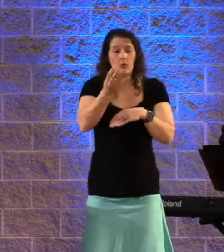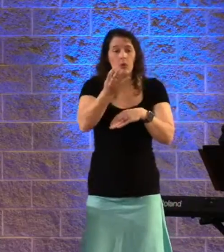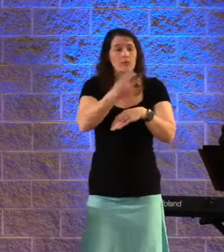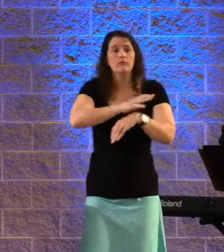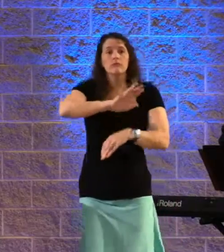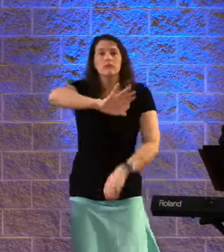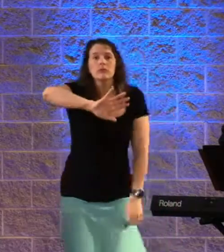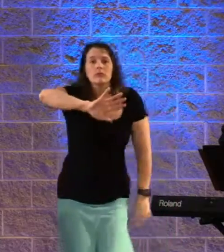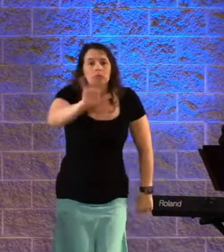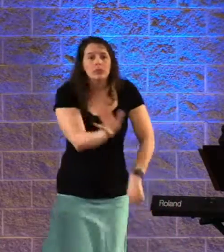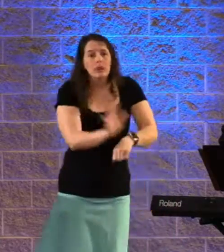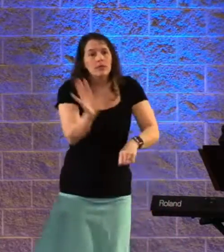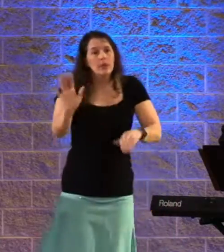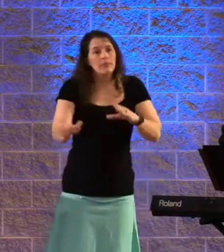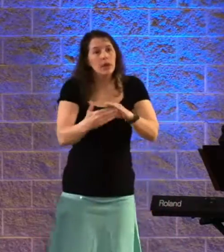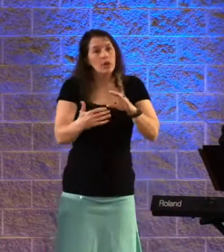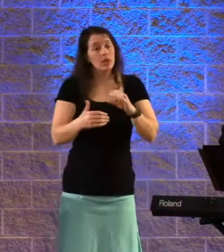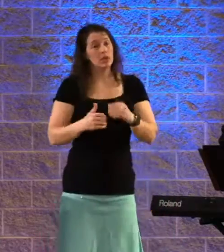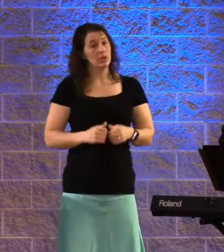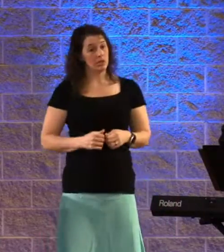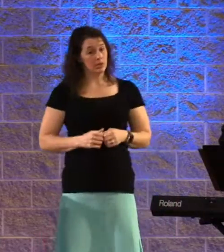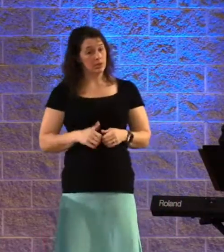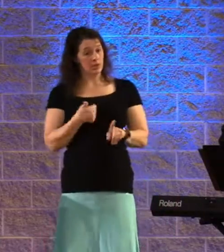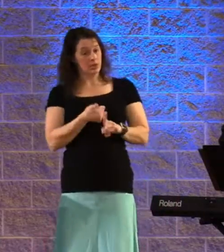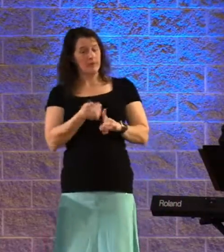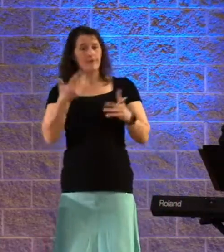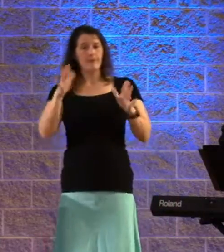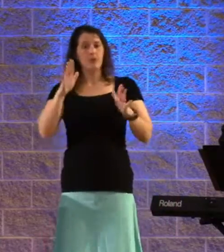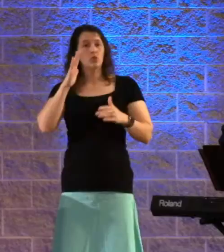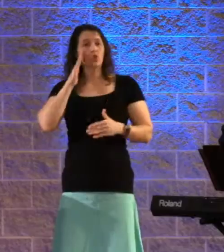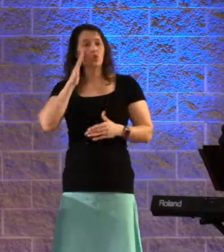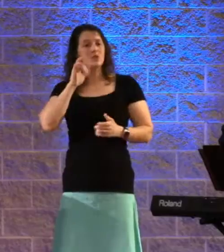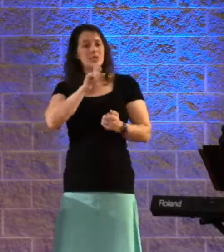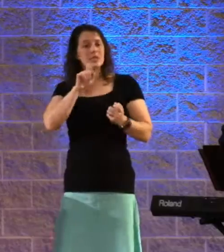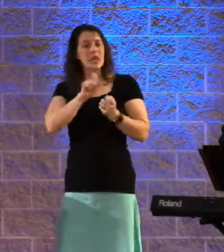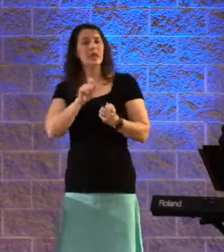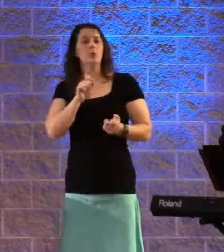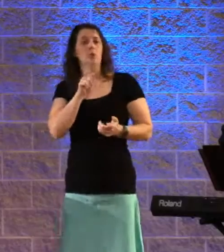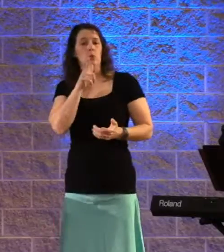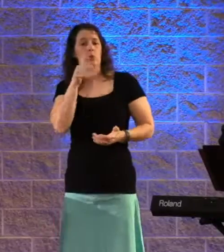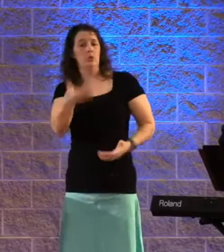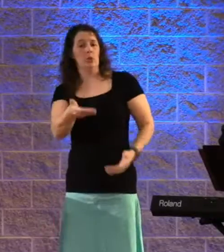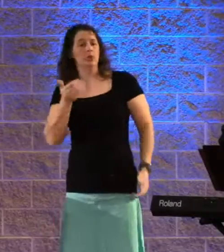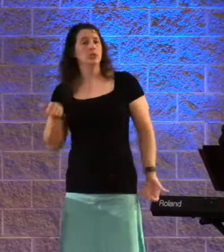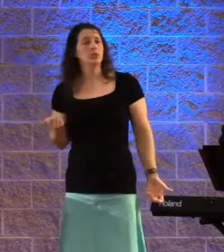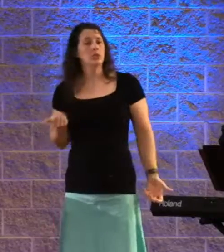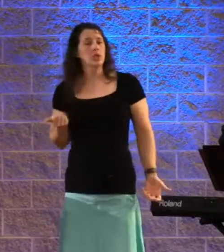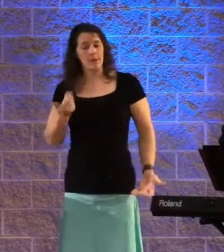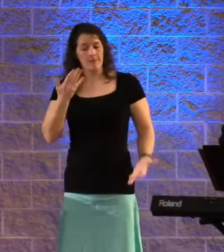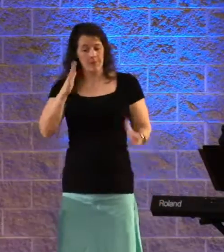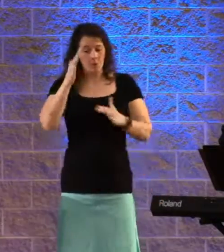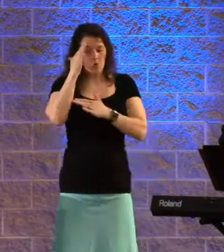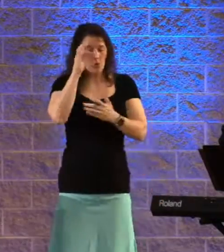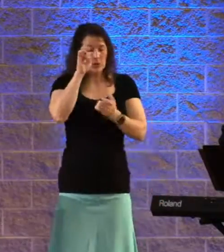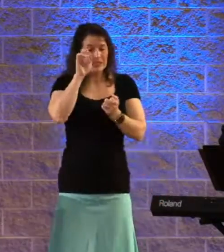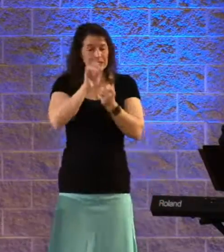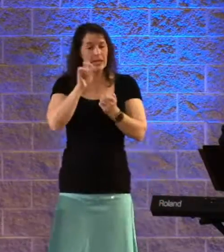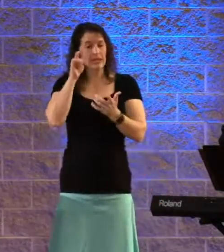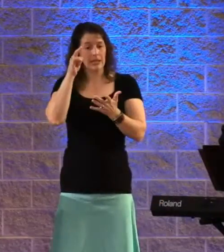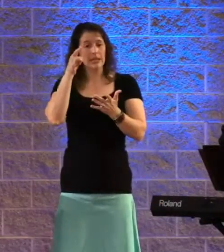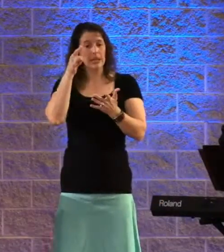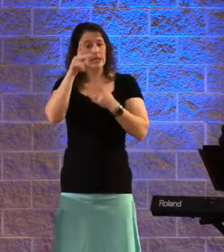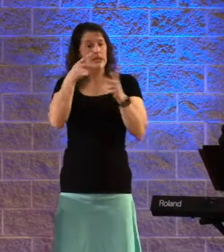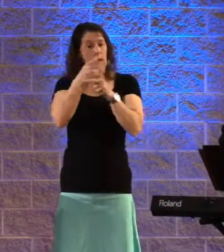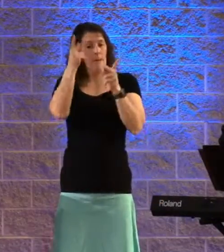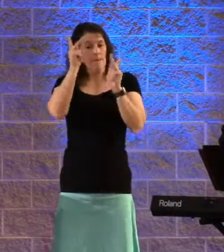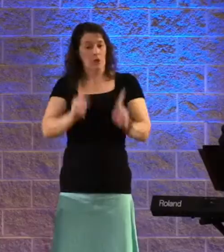was five times. He knew exactly who she was. He knew exactly what kind of person that she was.